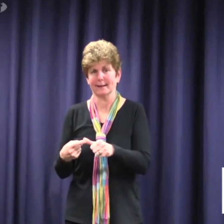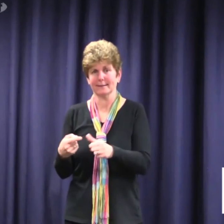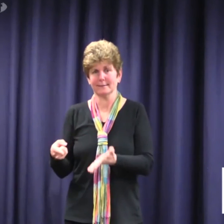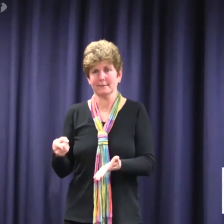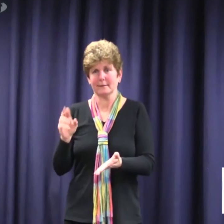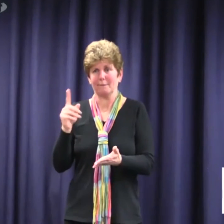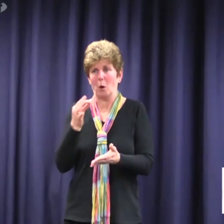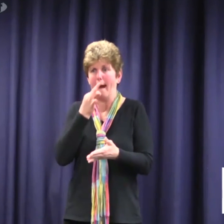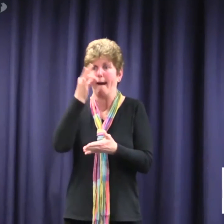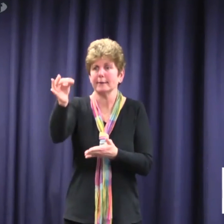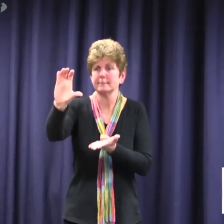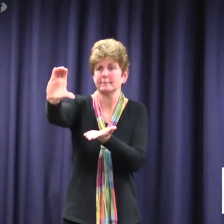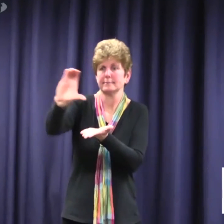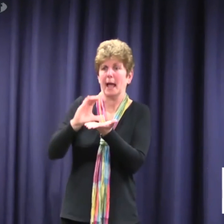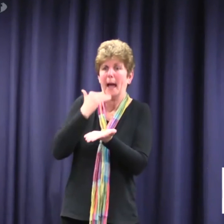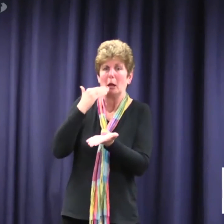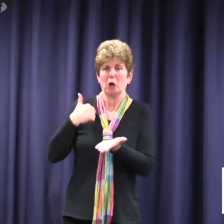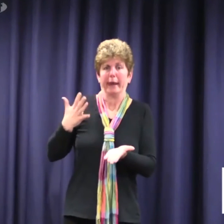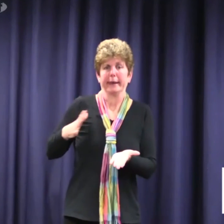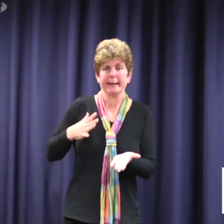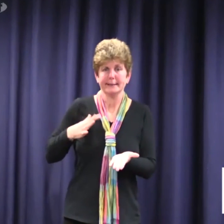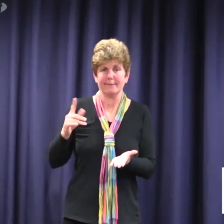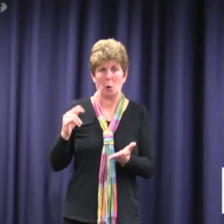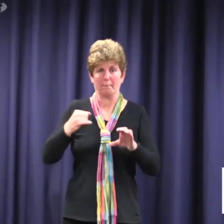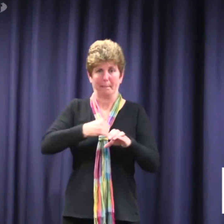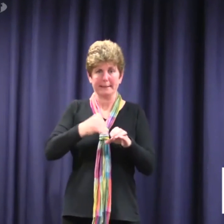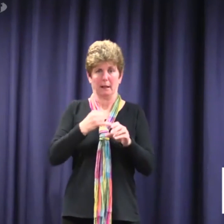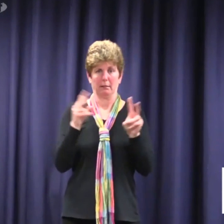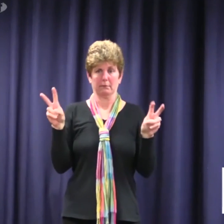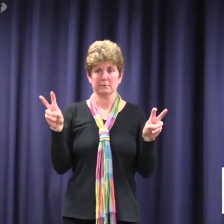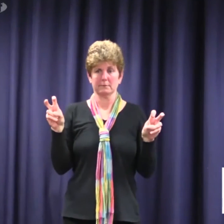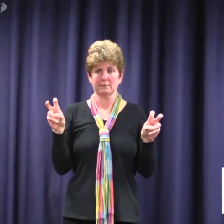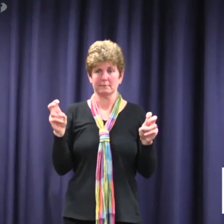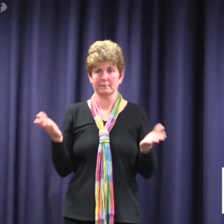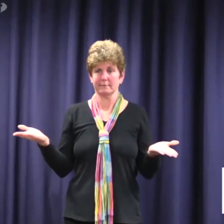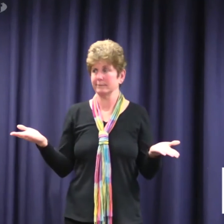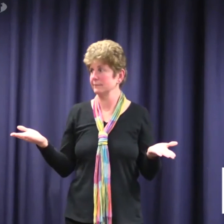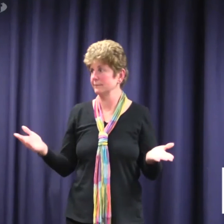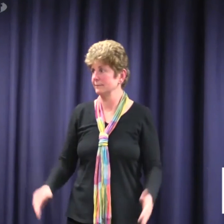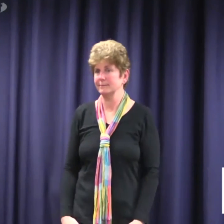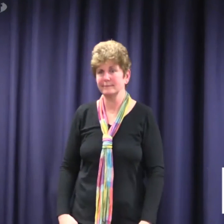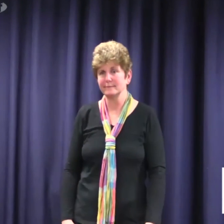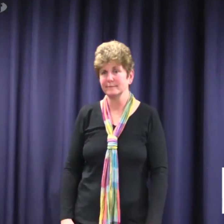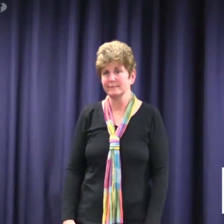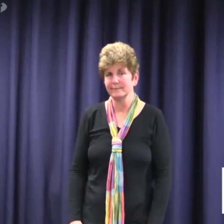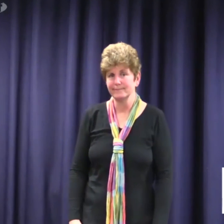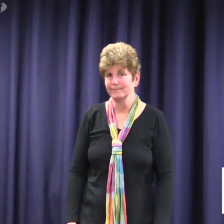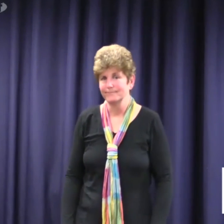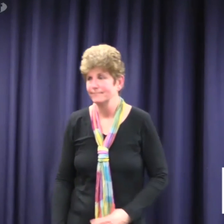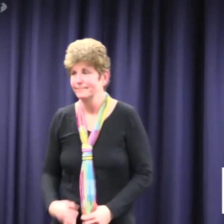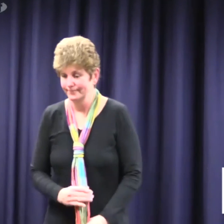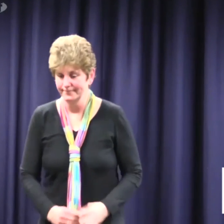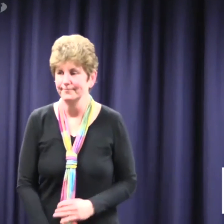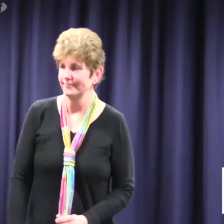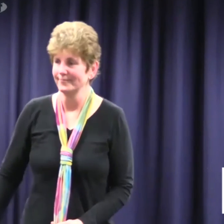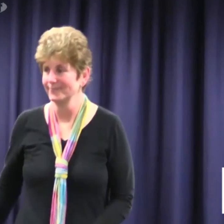medical services, that's something that's impossible to ask for money for when we just don't know when we'll need it.